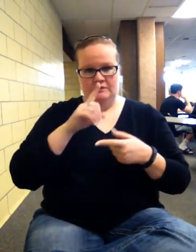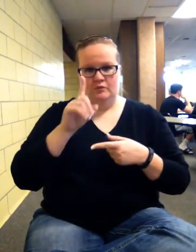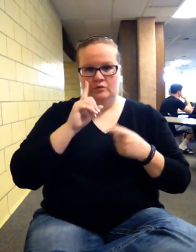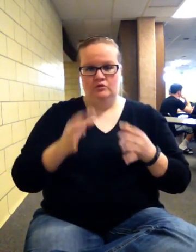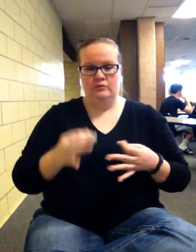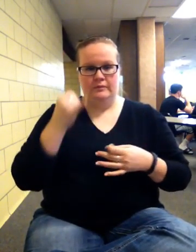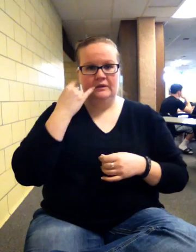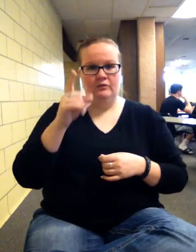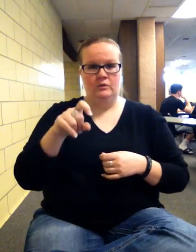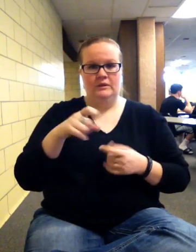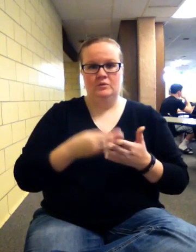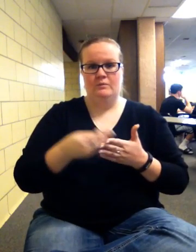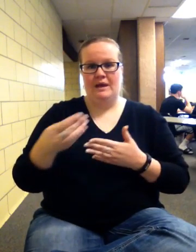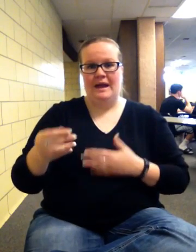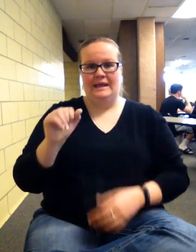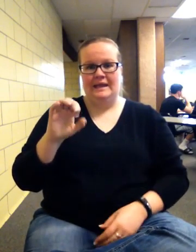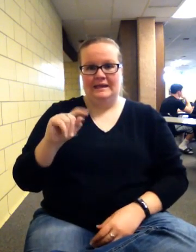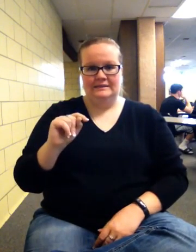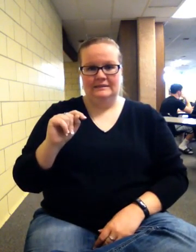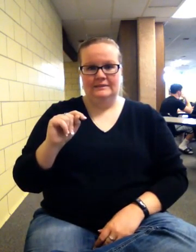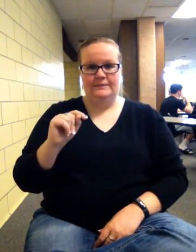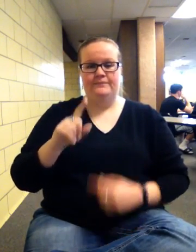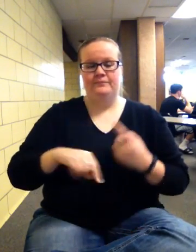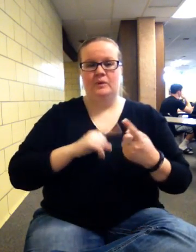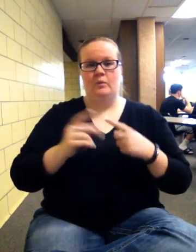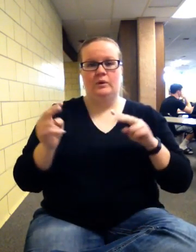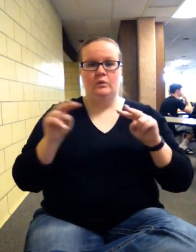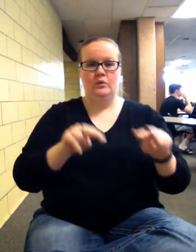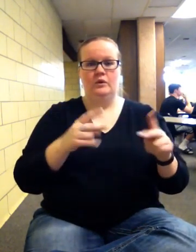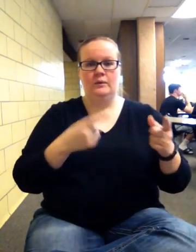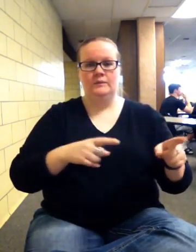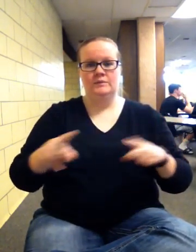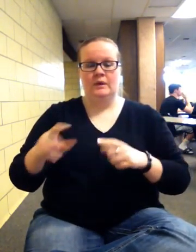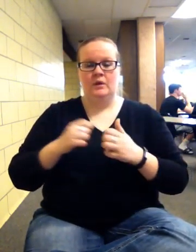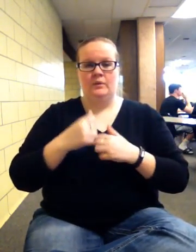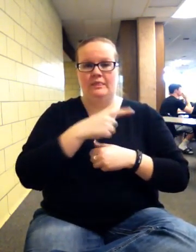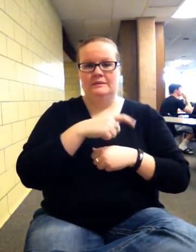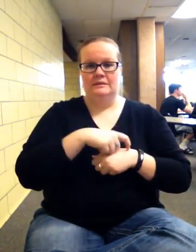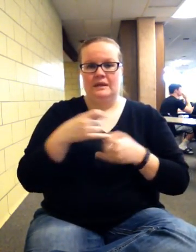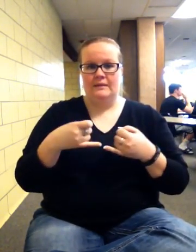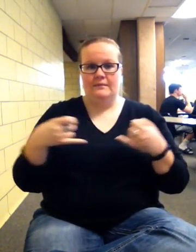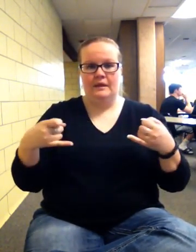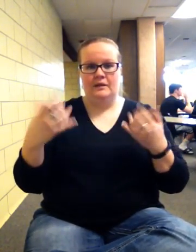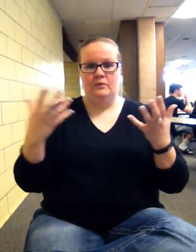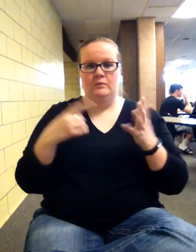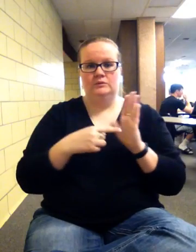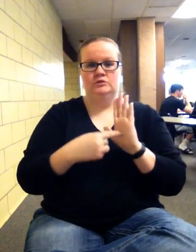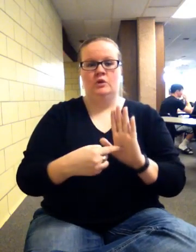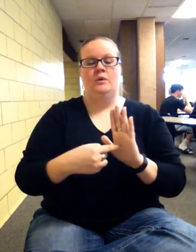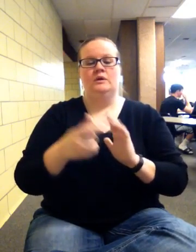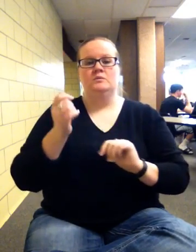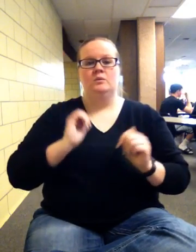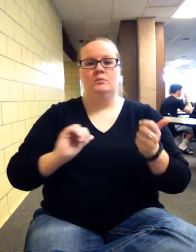need to buy an asset. When you look at what's going on, on this timeline, what we're showing you is we're pretending like the